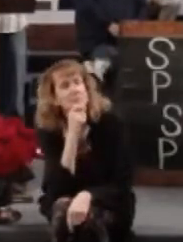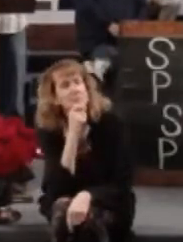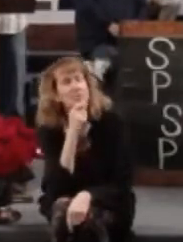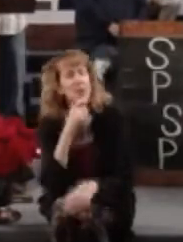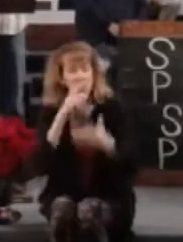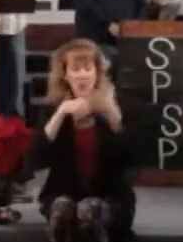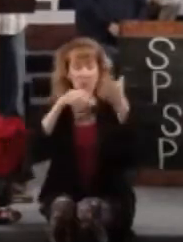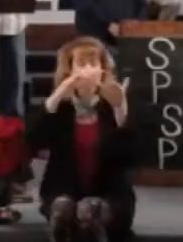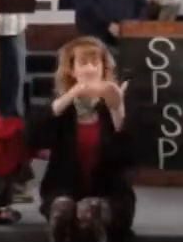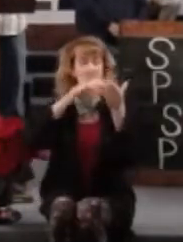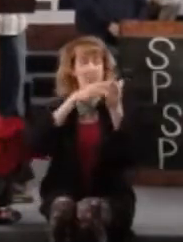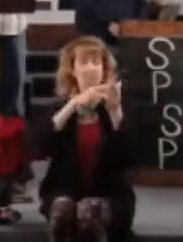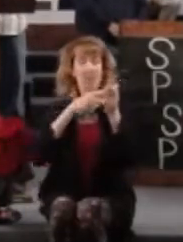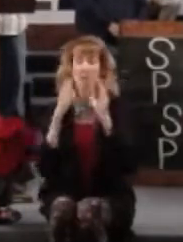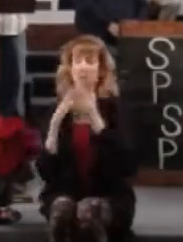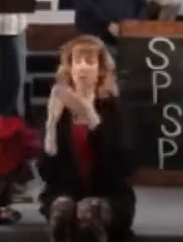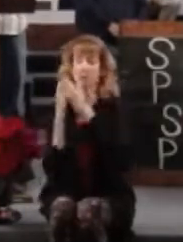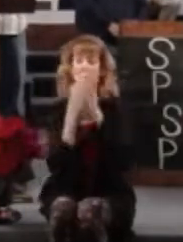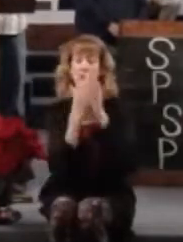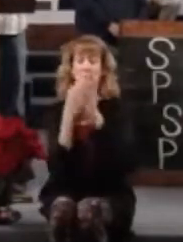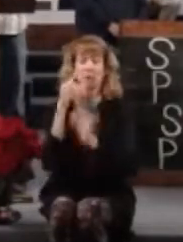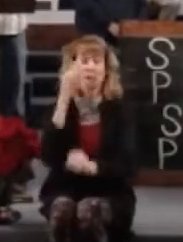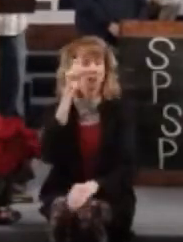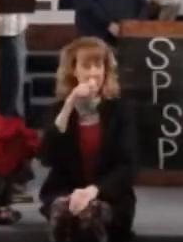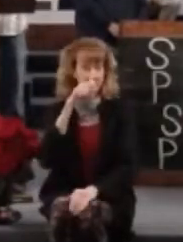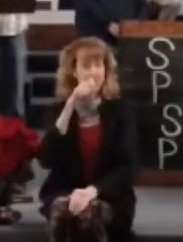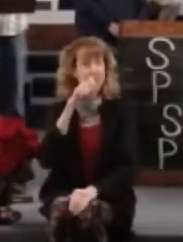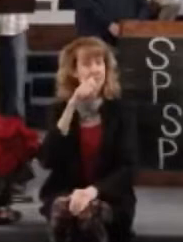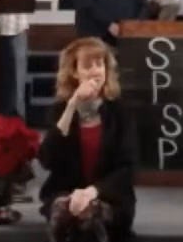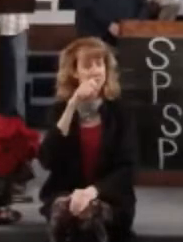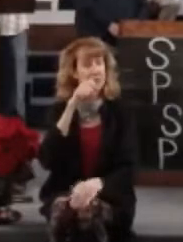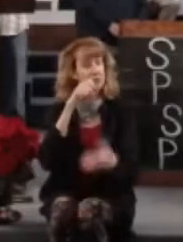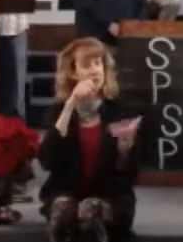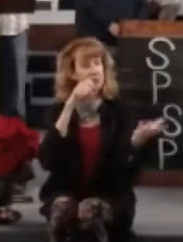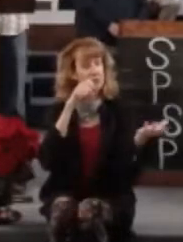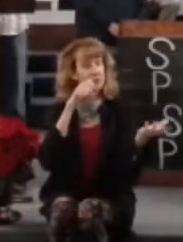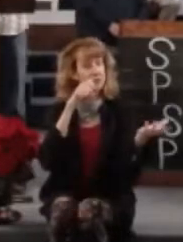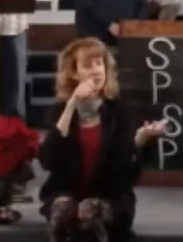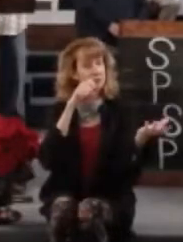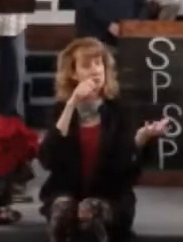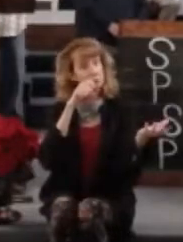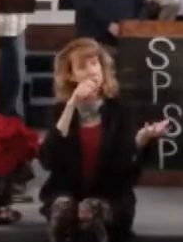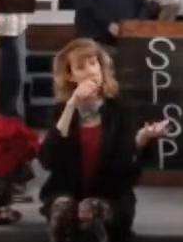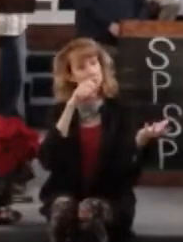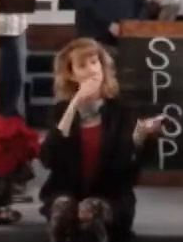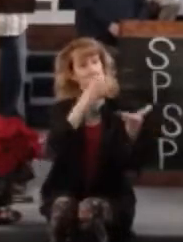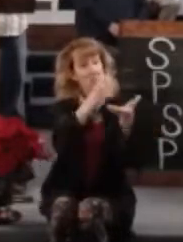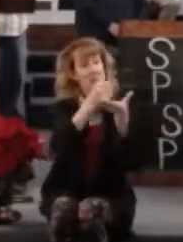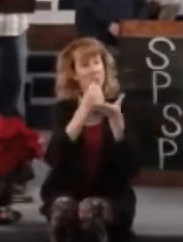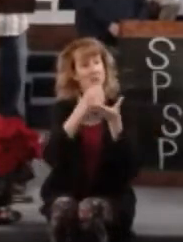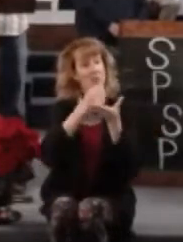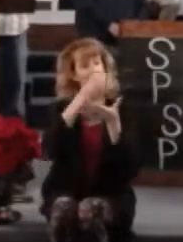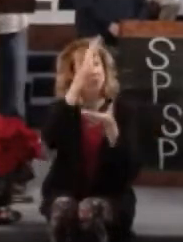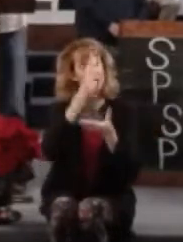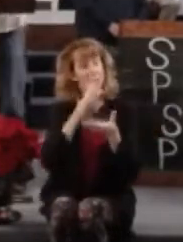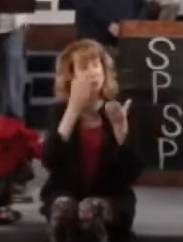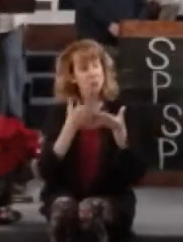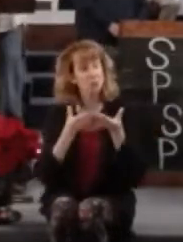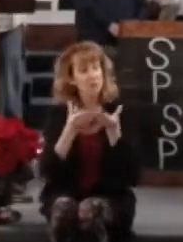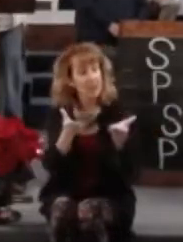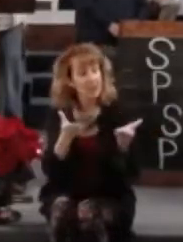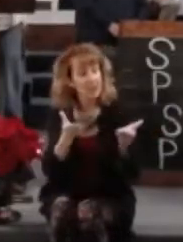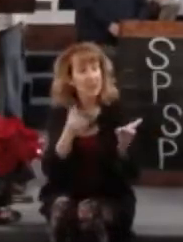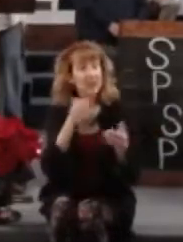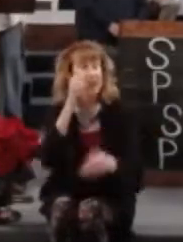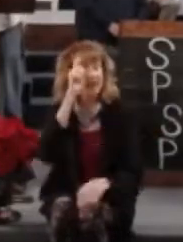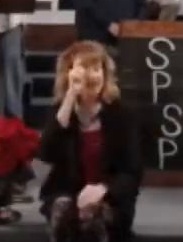What does the community need? Well, let's help God provide it. That's what he said. I saw that they had a